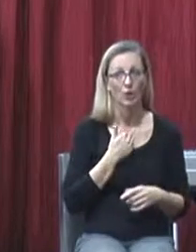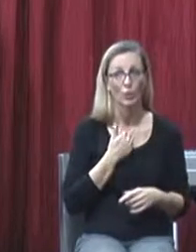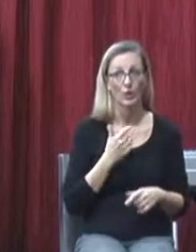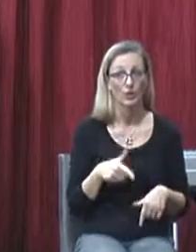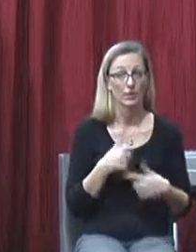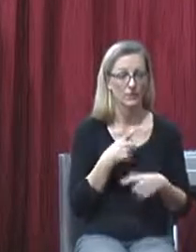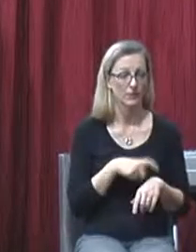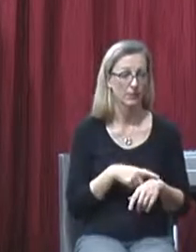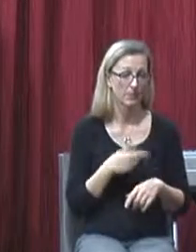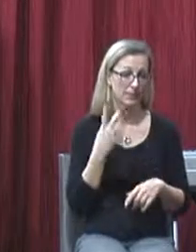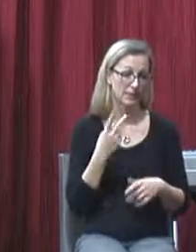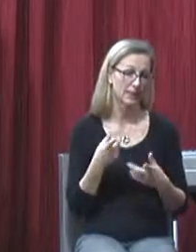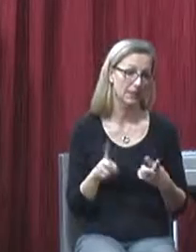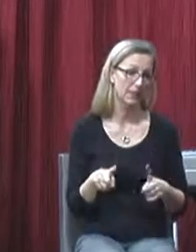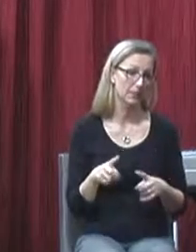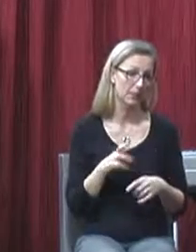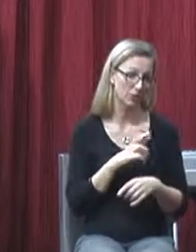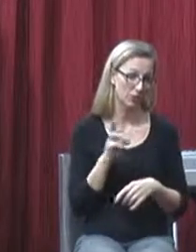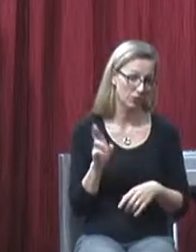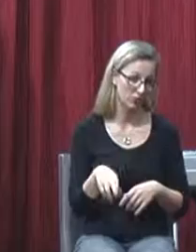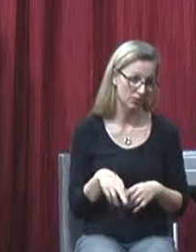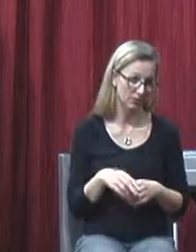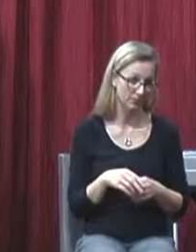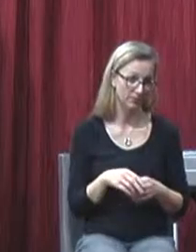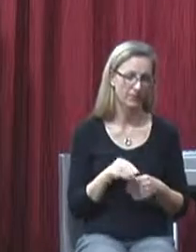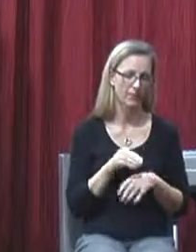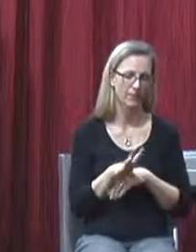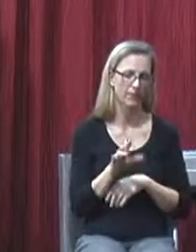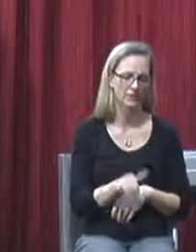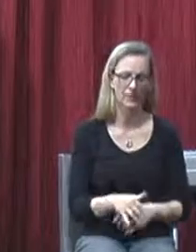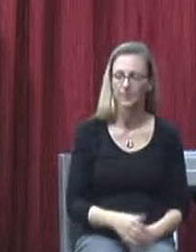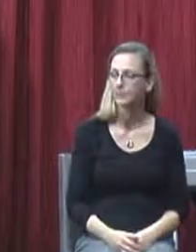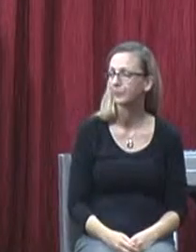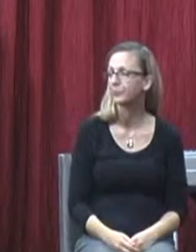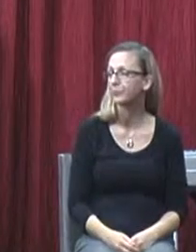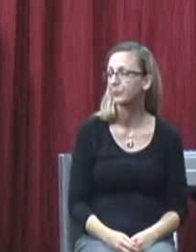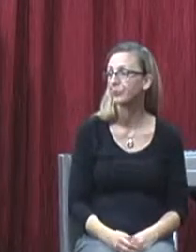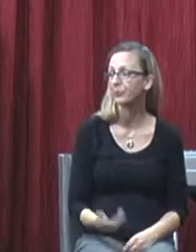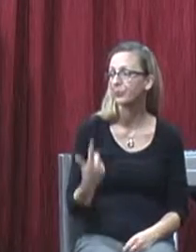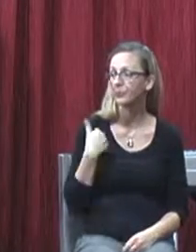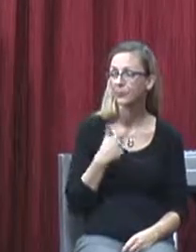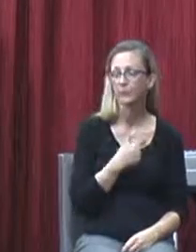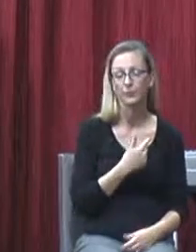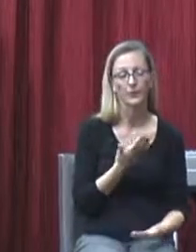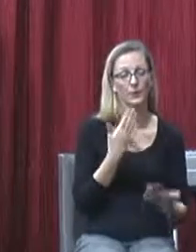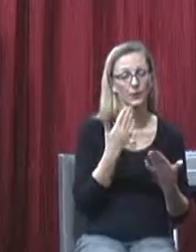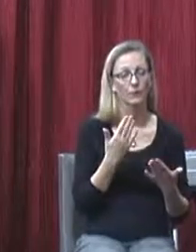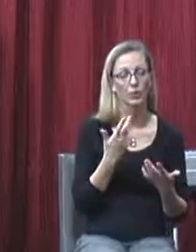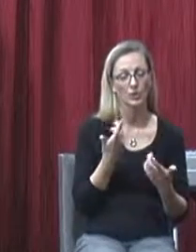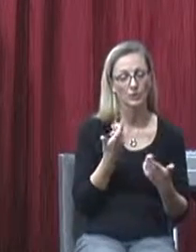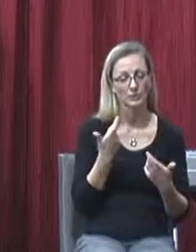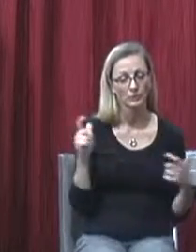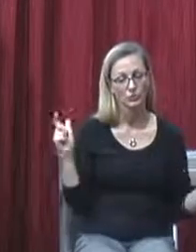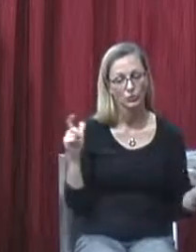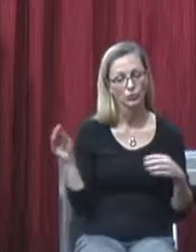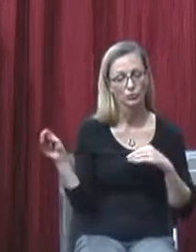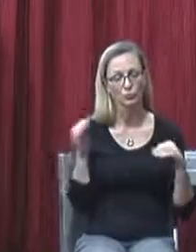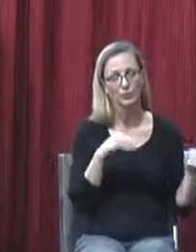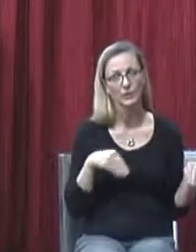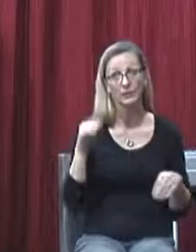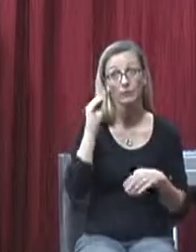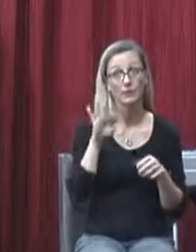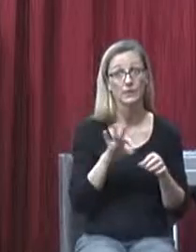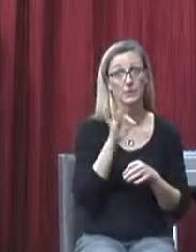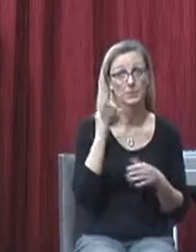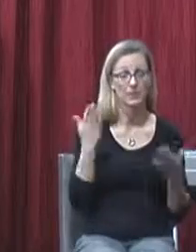seeing it happen here in Rochester, the effect of that. We thank you for a greater moving of your Spirit here, Lord God, because we know